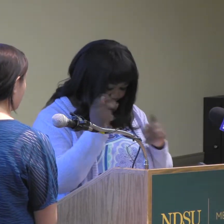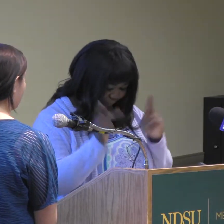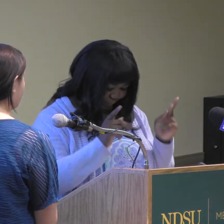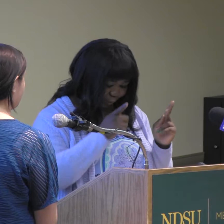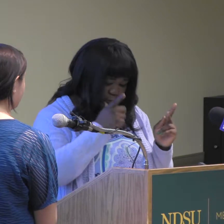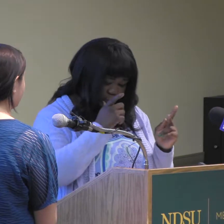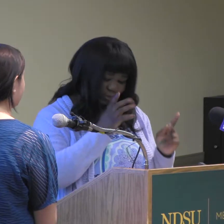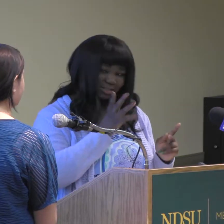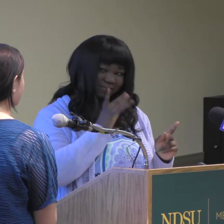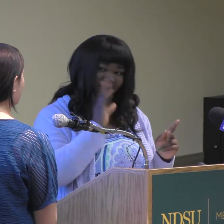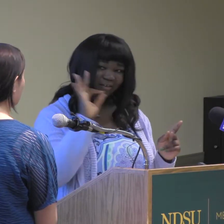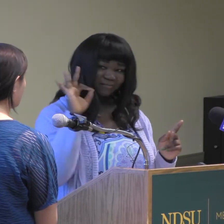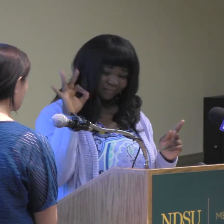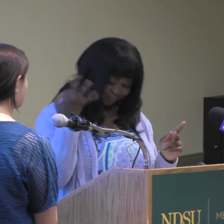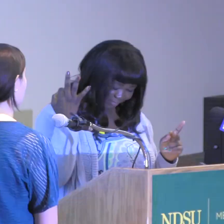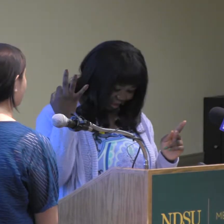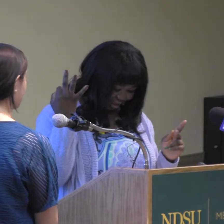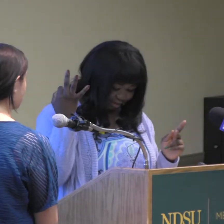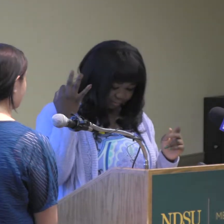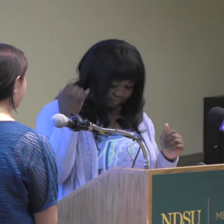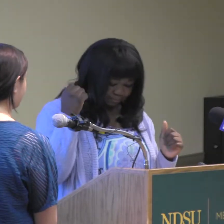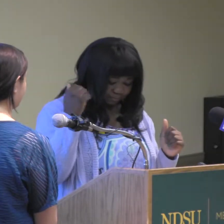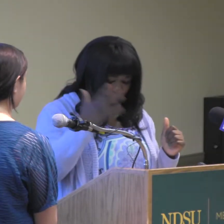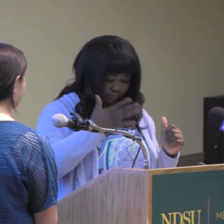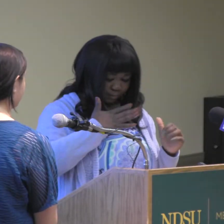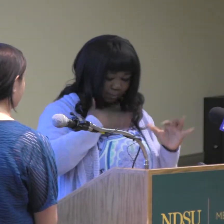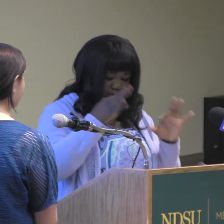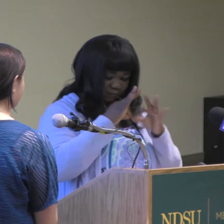other people who also spoke French.